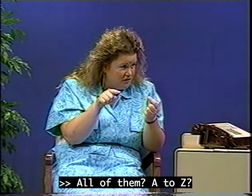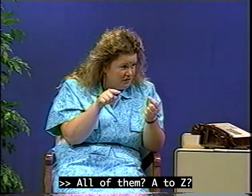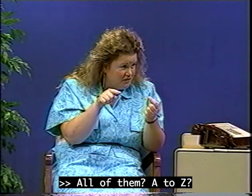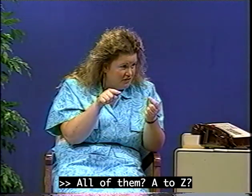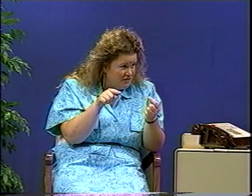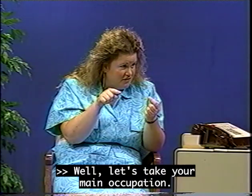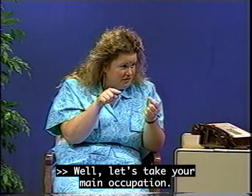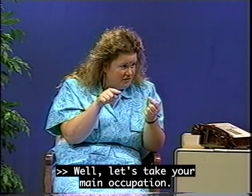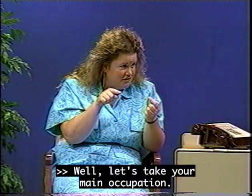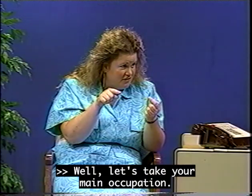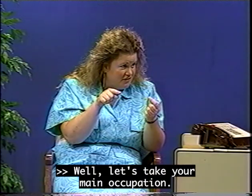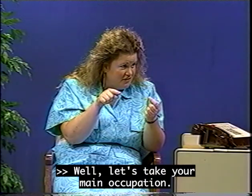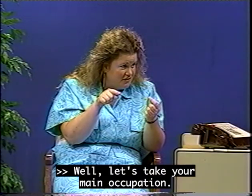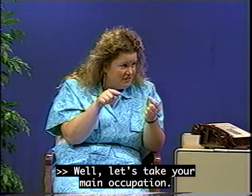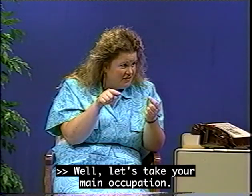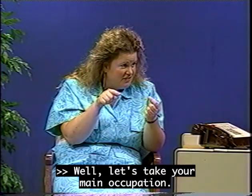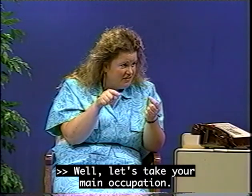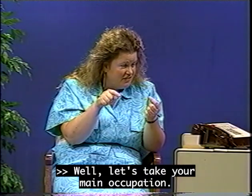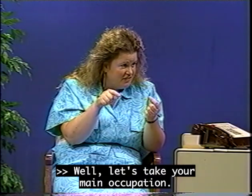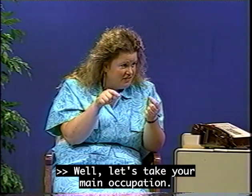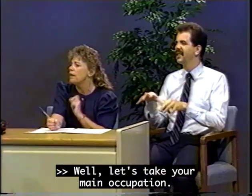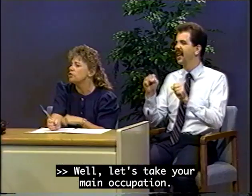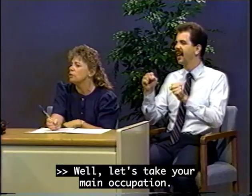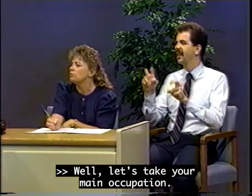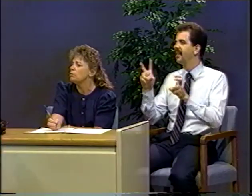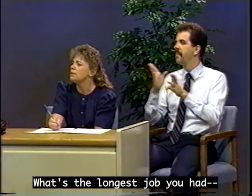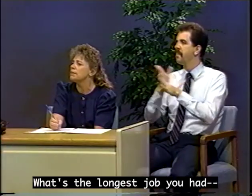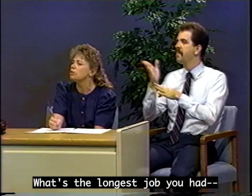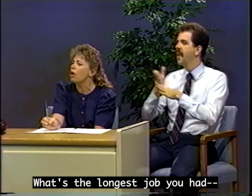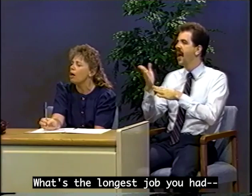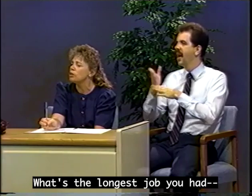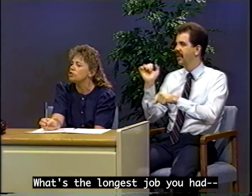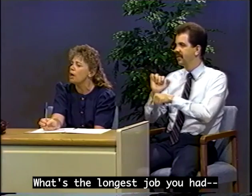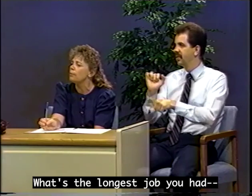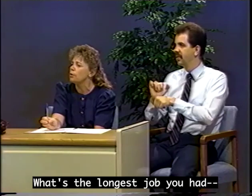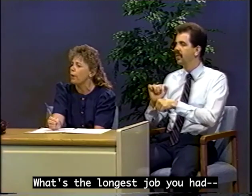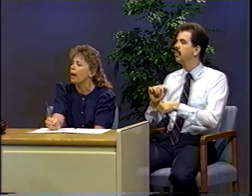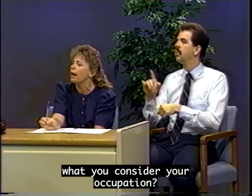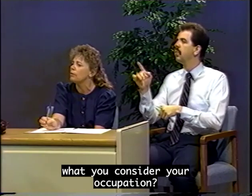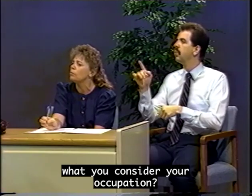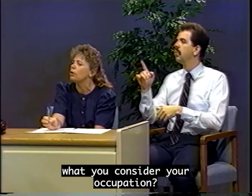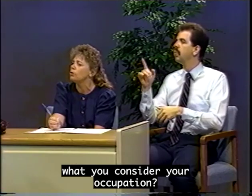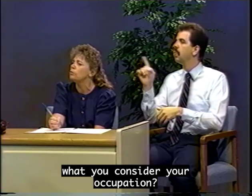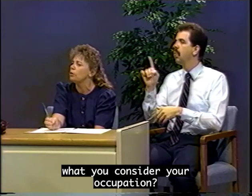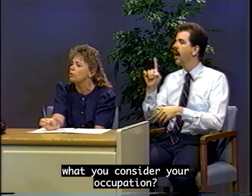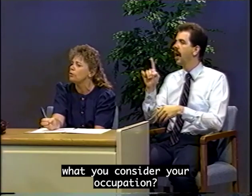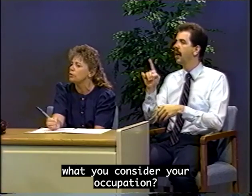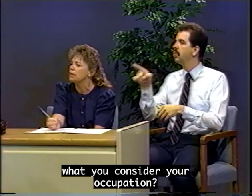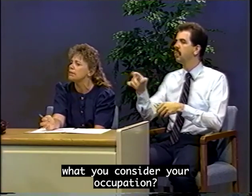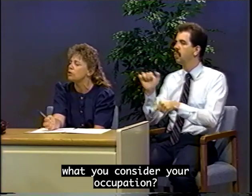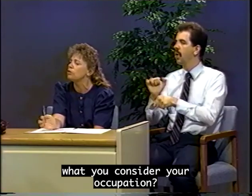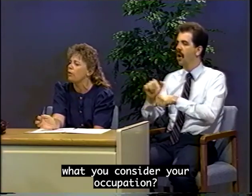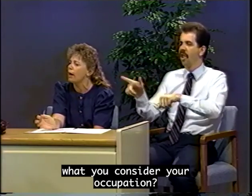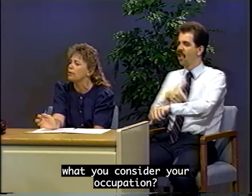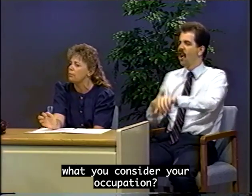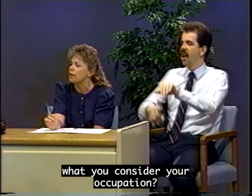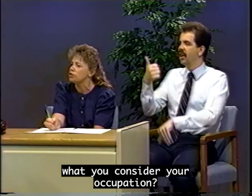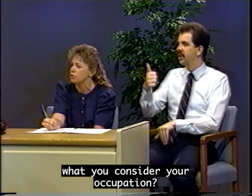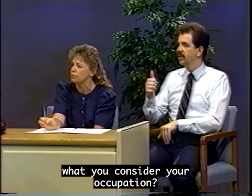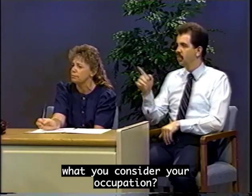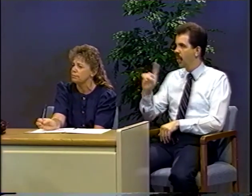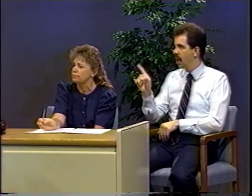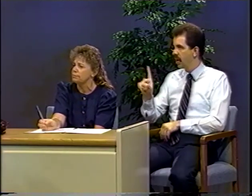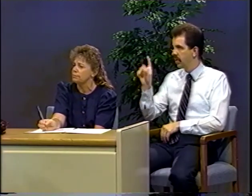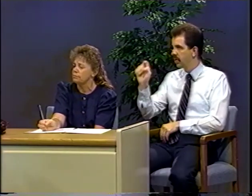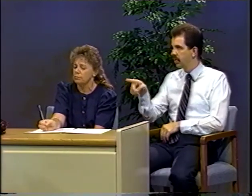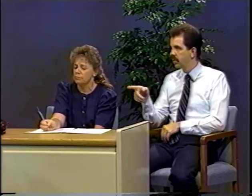A to Z? Well, let's take your main occupation. What's the longest job you had? What you consider your